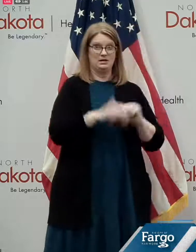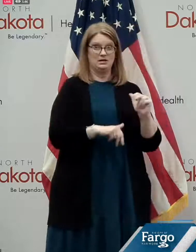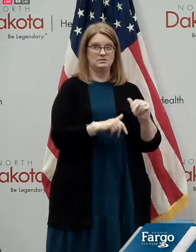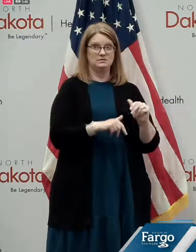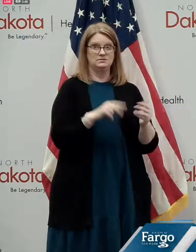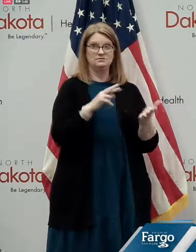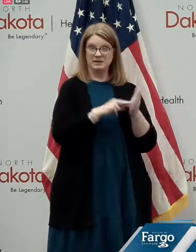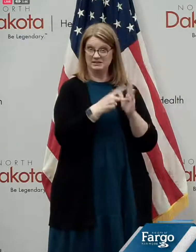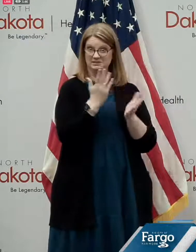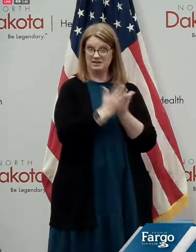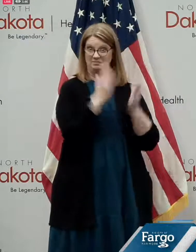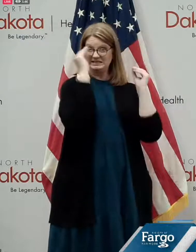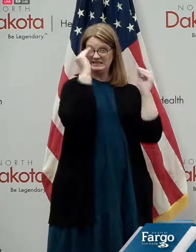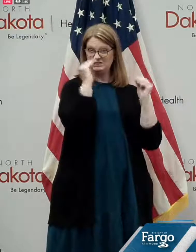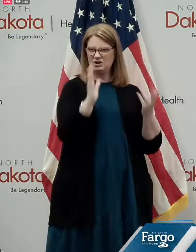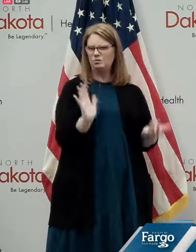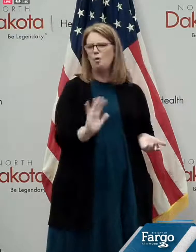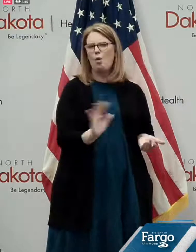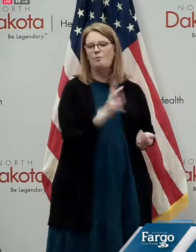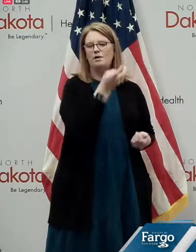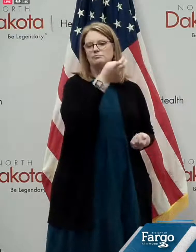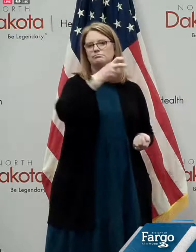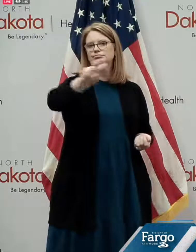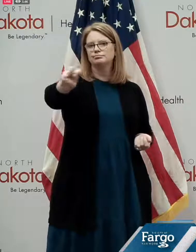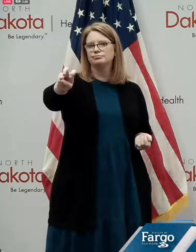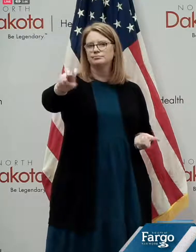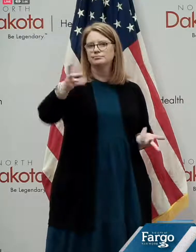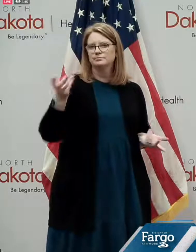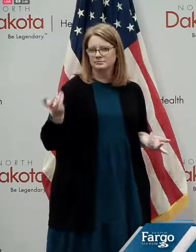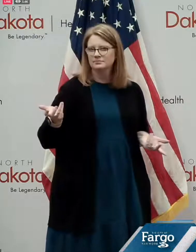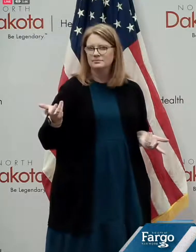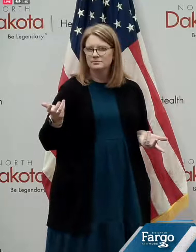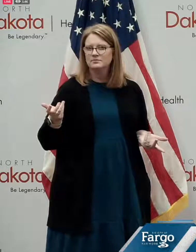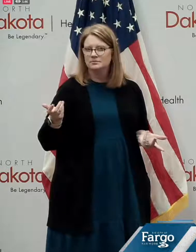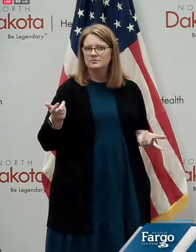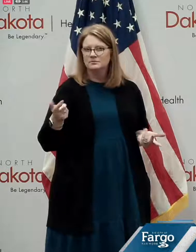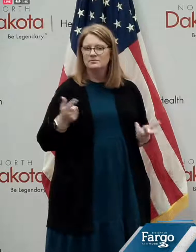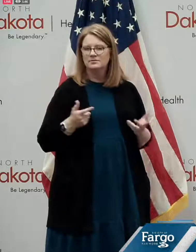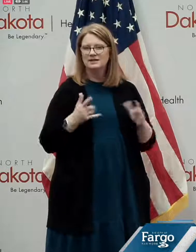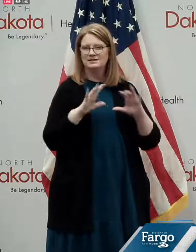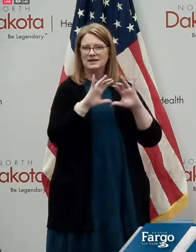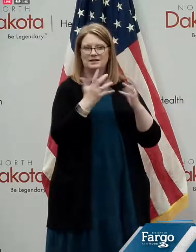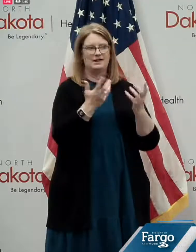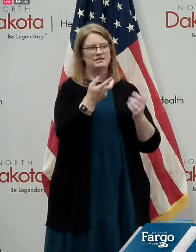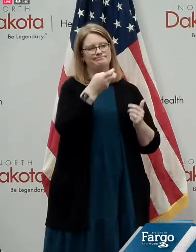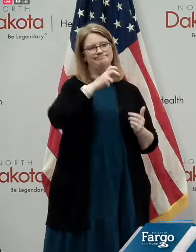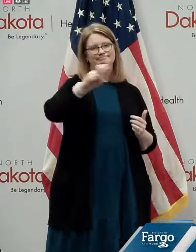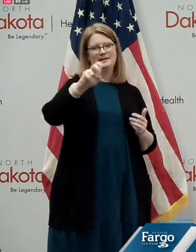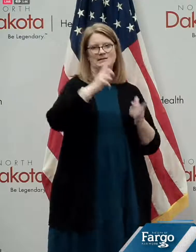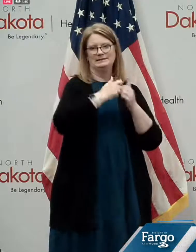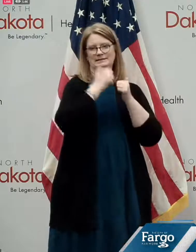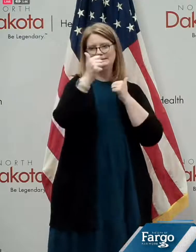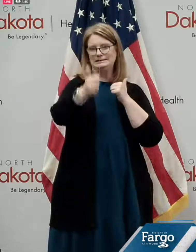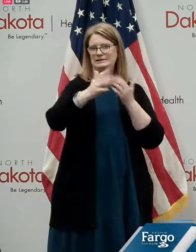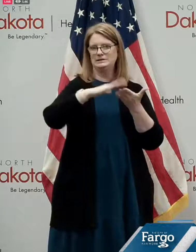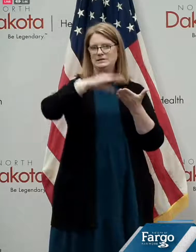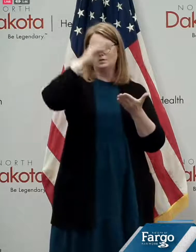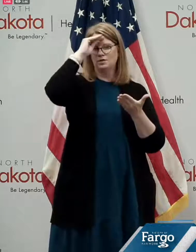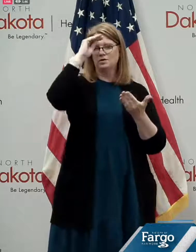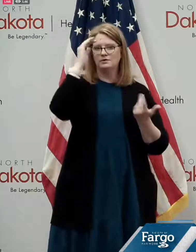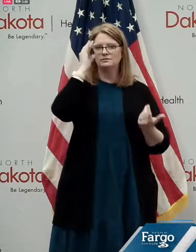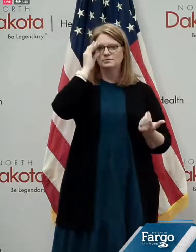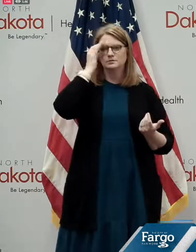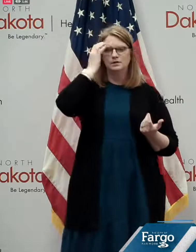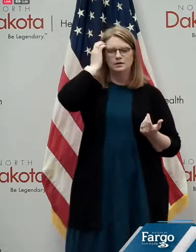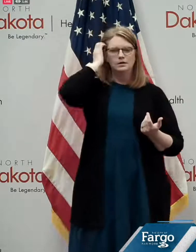stop teaching, but when they decide when would we switch, when would that district or that class switch back to distance learning. And so that's that. And